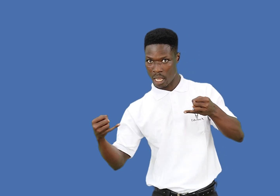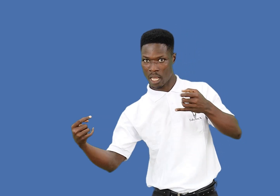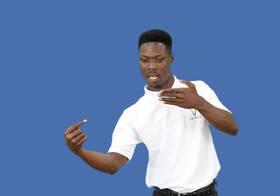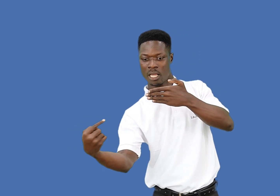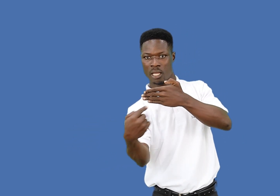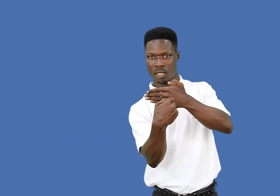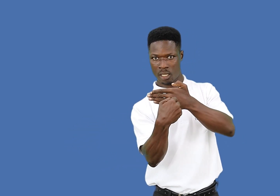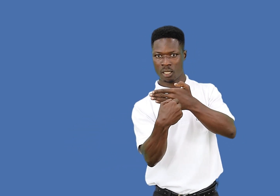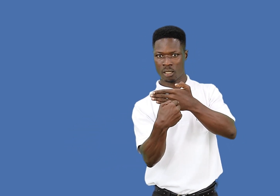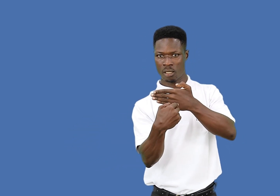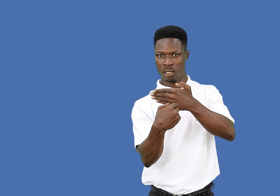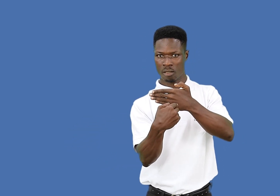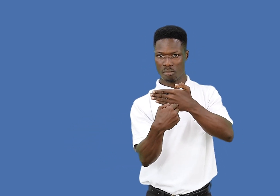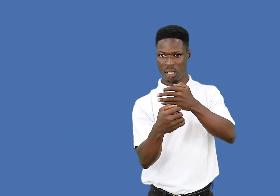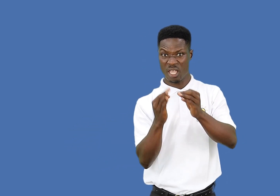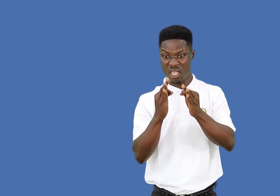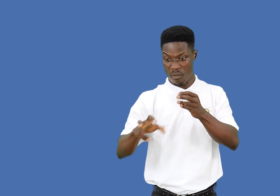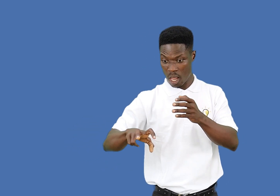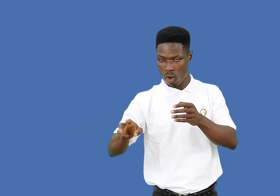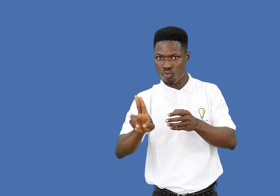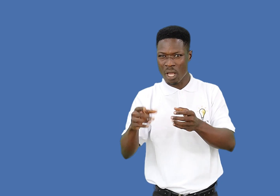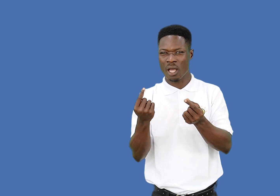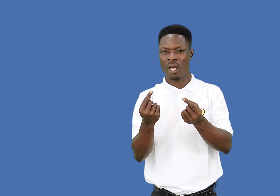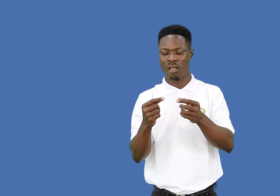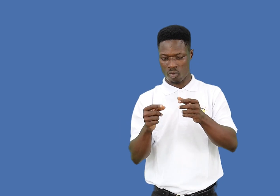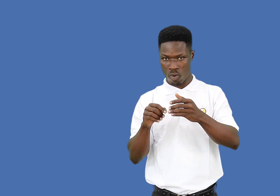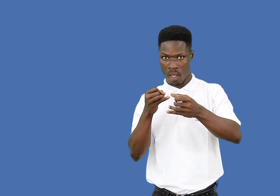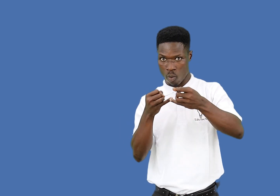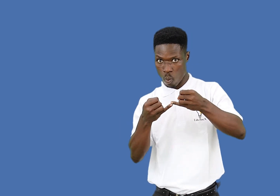port. Is also at the back of the system unit.